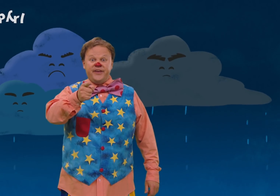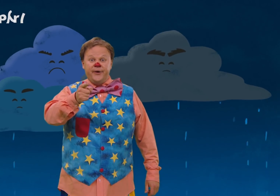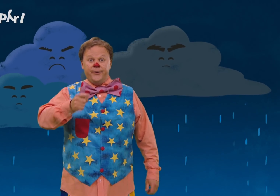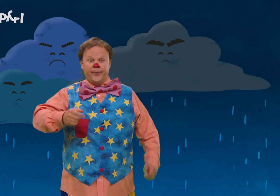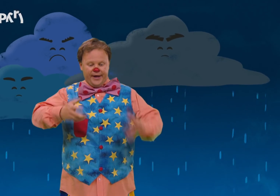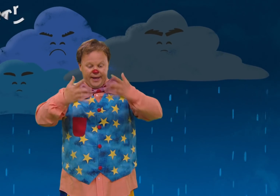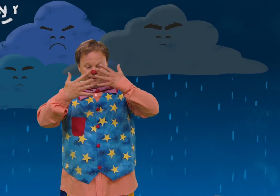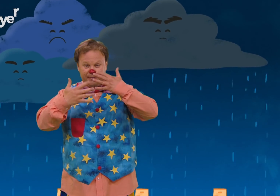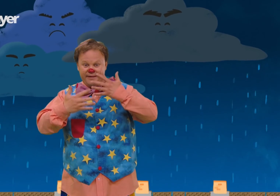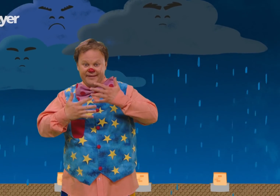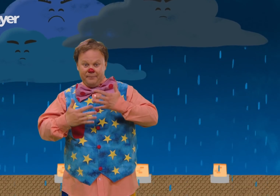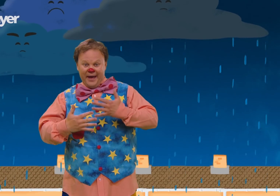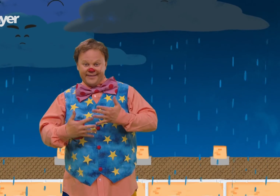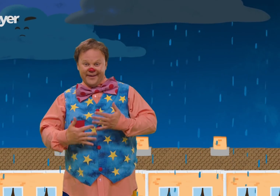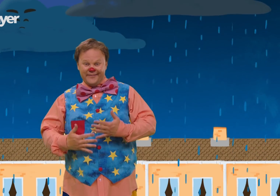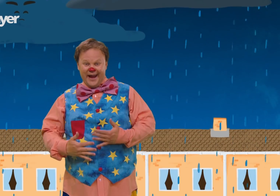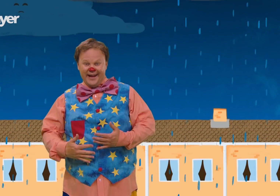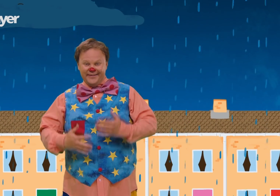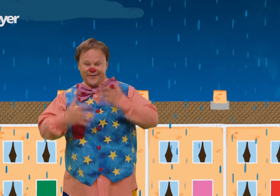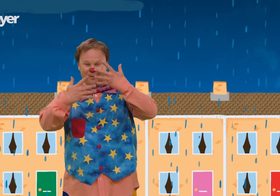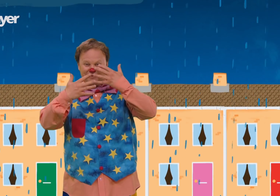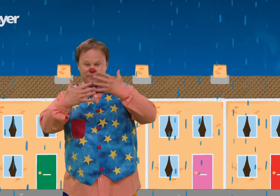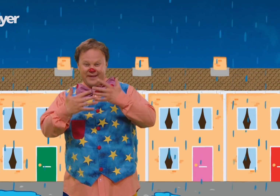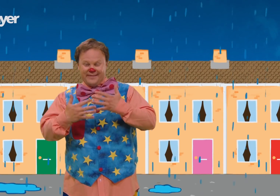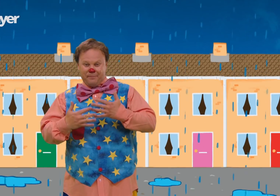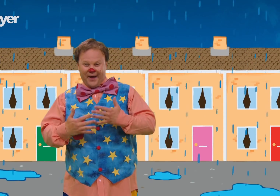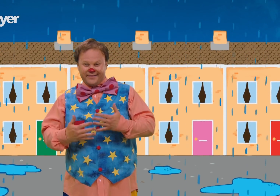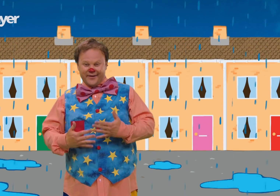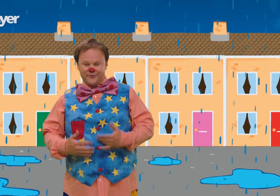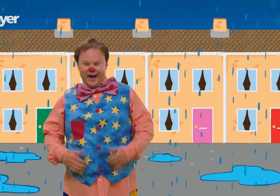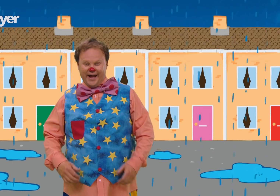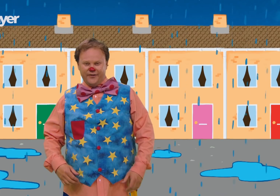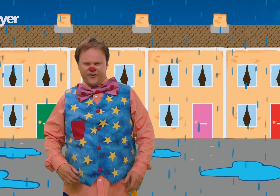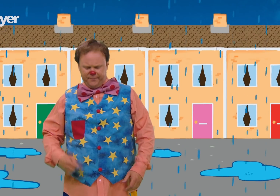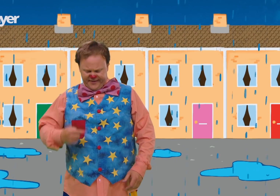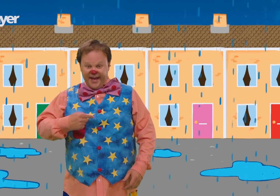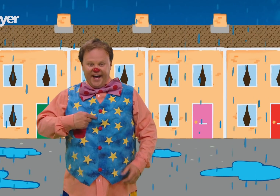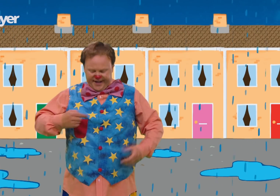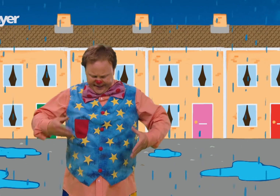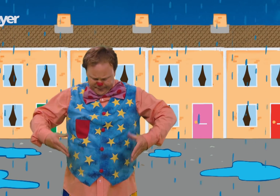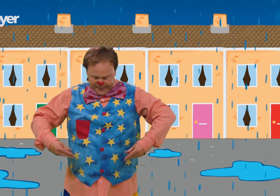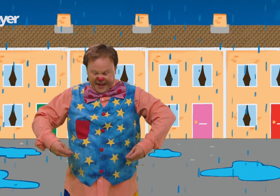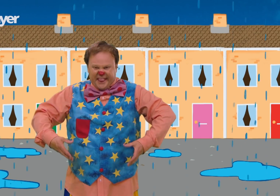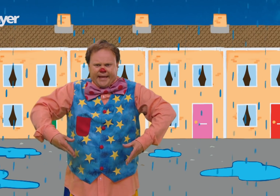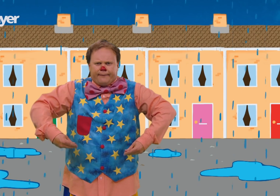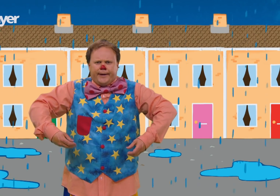you? Pitter-patter raindrops, pitter-patter raindrops. I'm wet through.